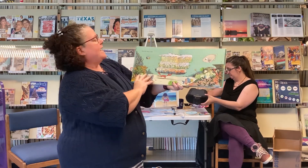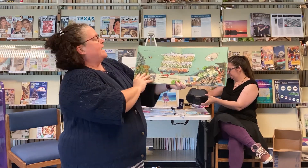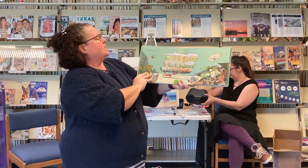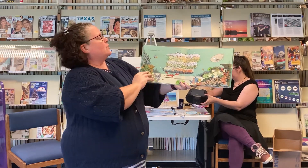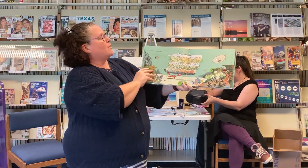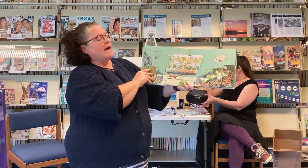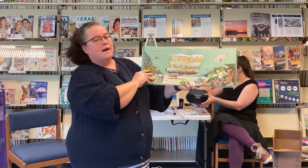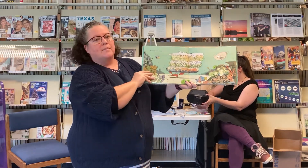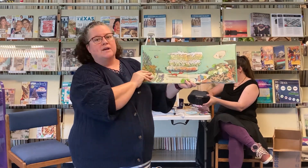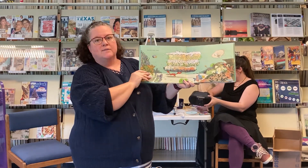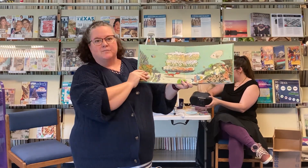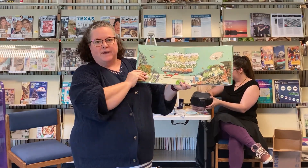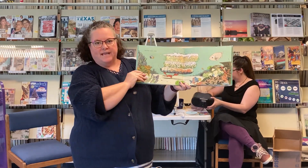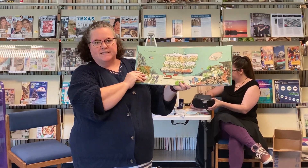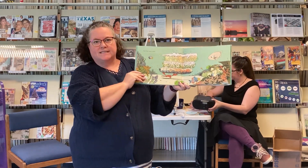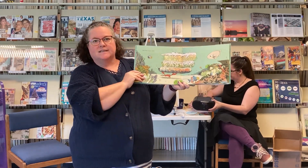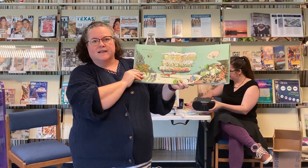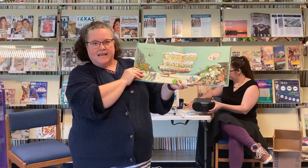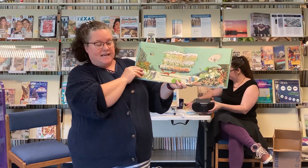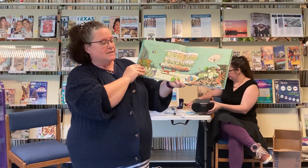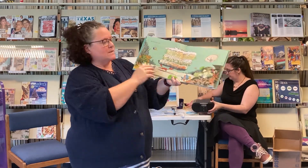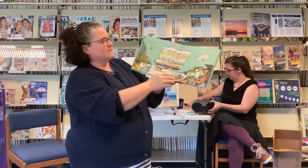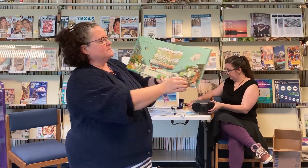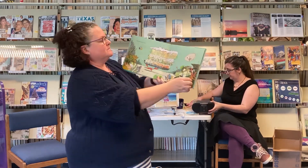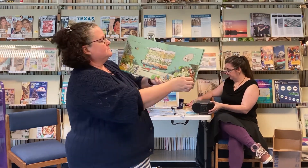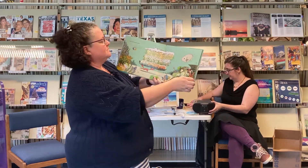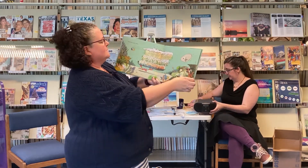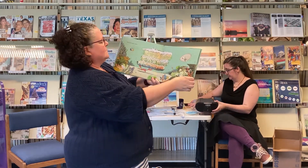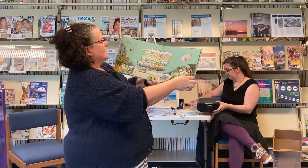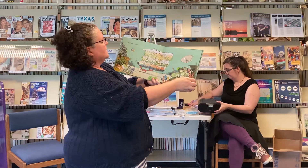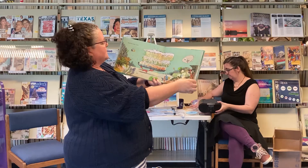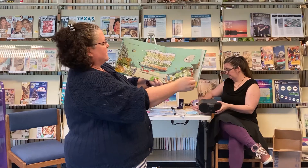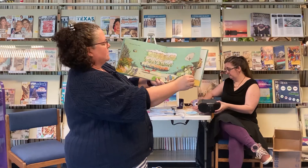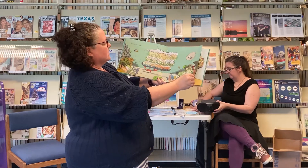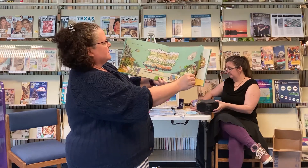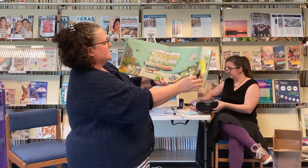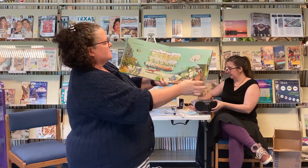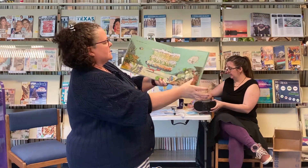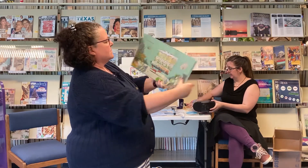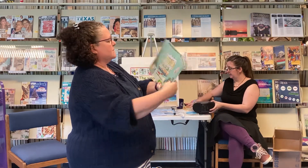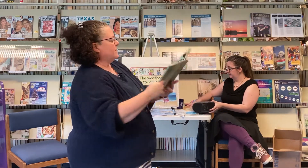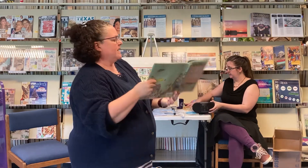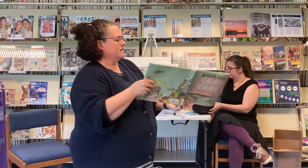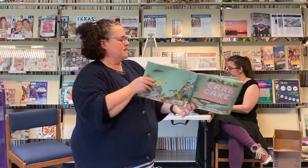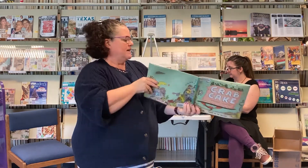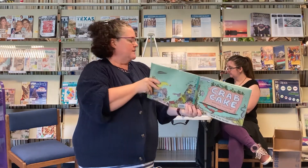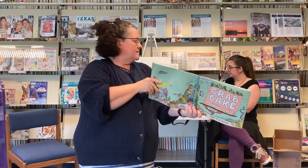And crab bakes cakes. That looks pretty cool. That looks like a really pretty cake. Look at that one.